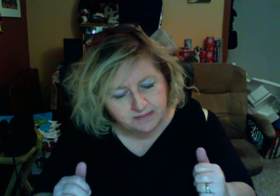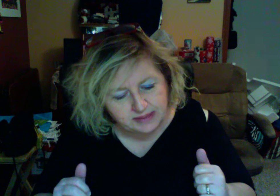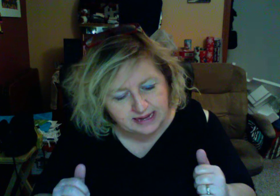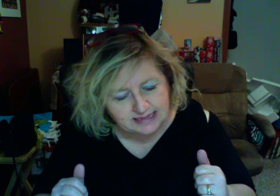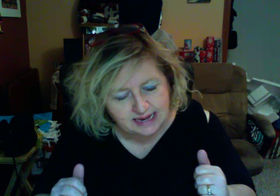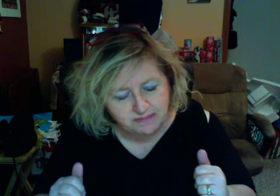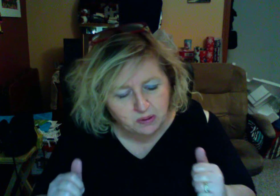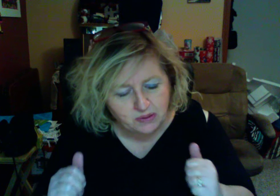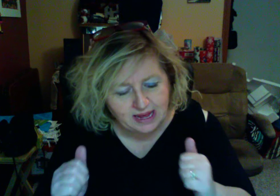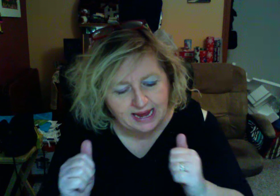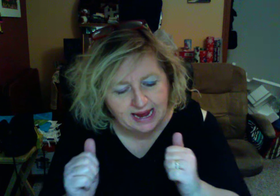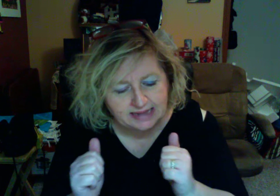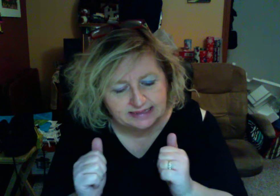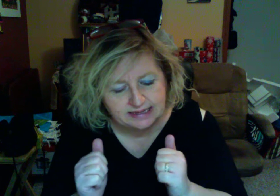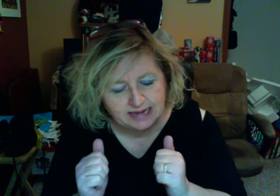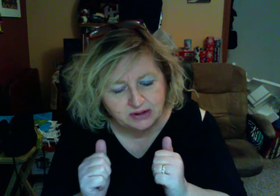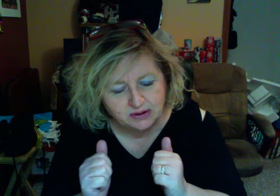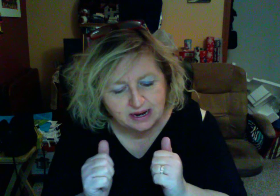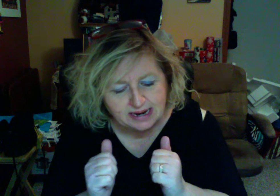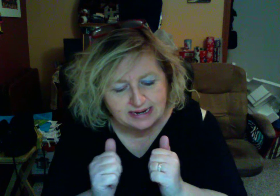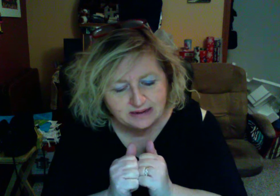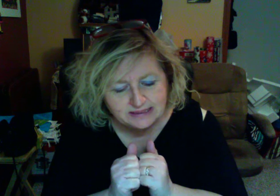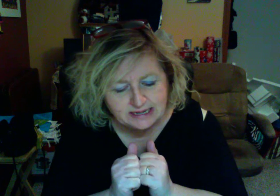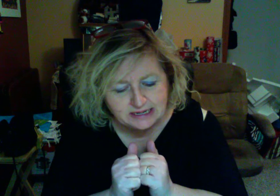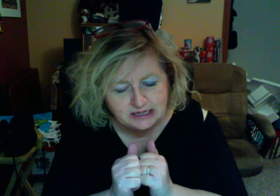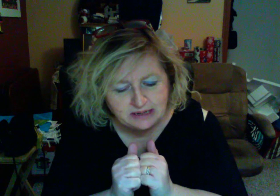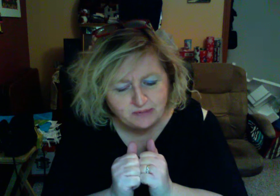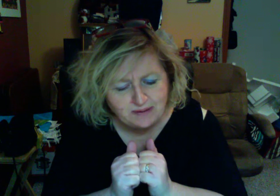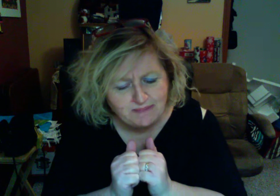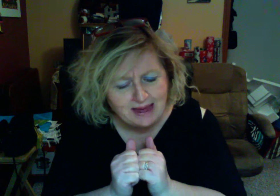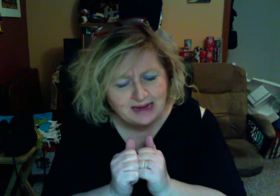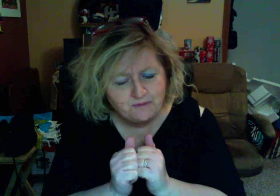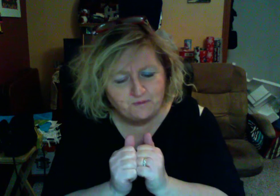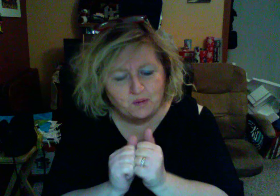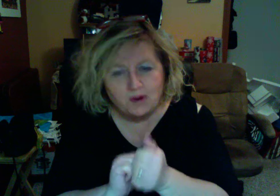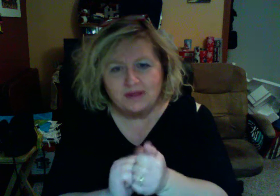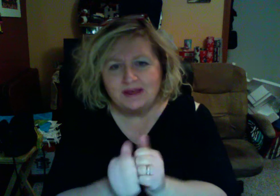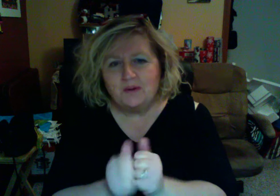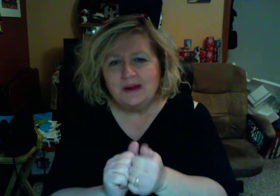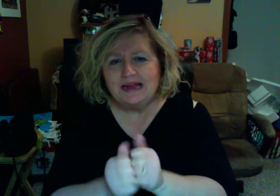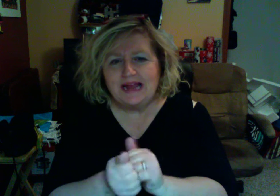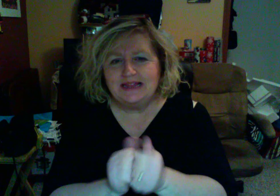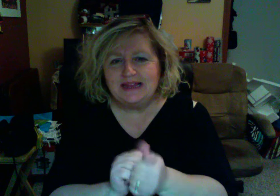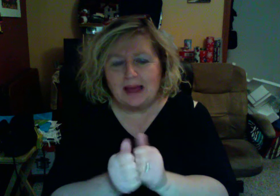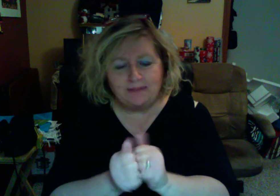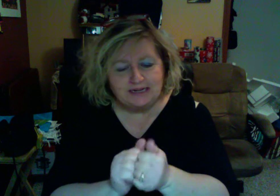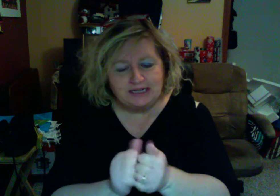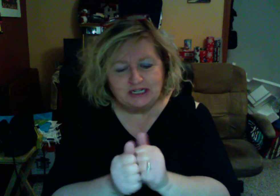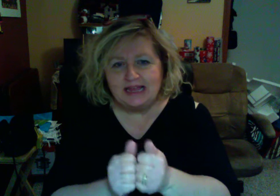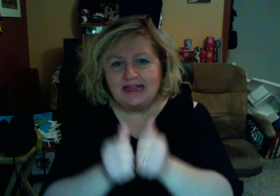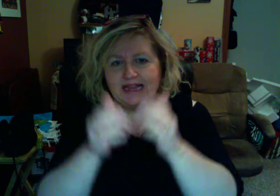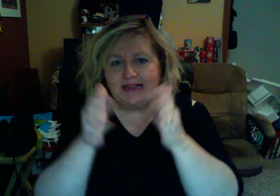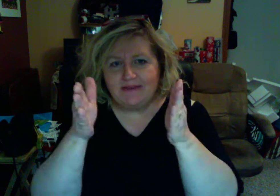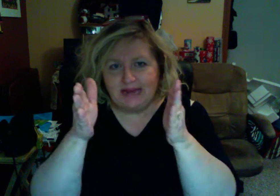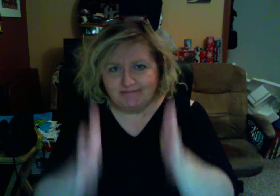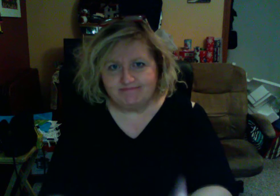They said both A hands together, knuckles touching, moving back and forth, kind of the competition, and then giving